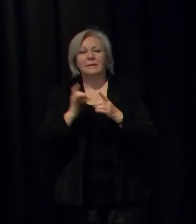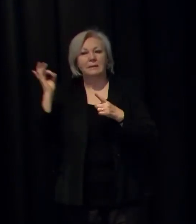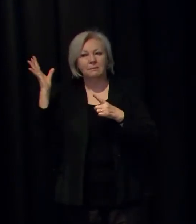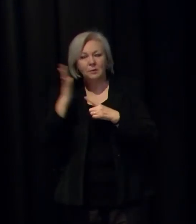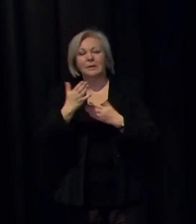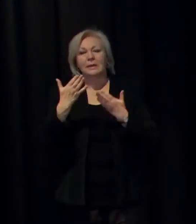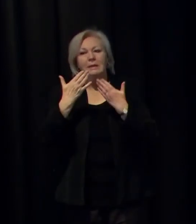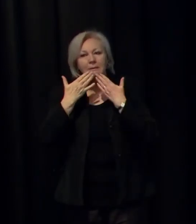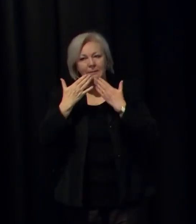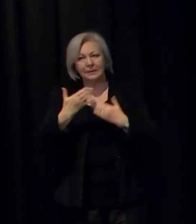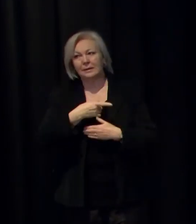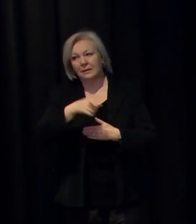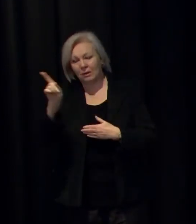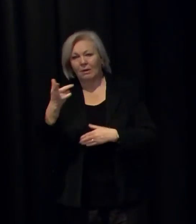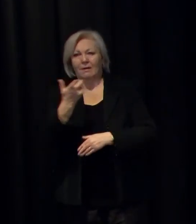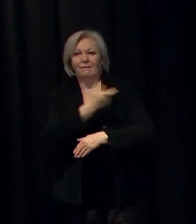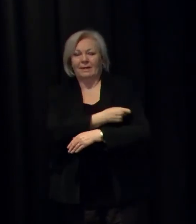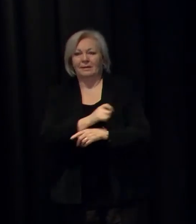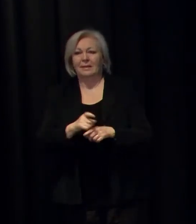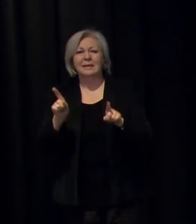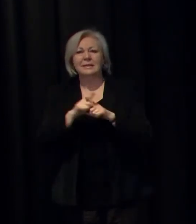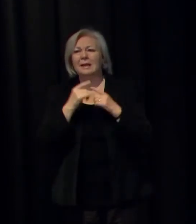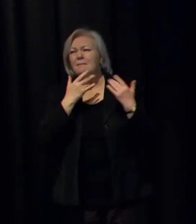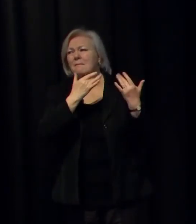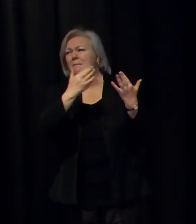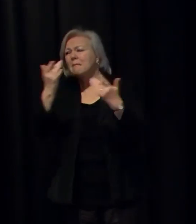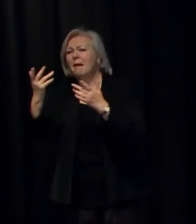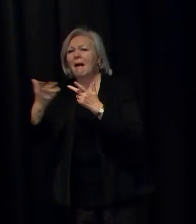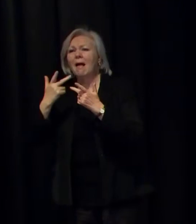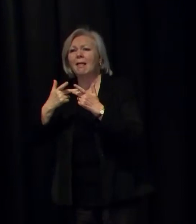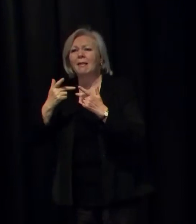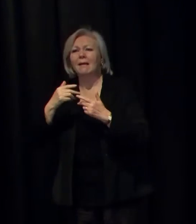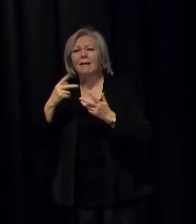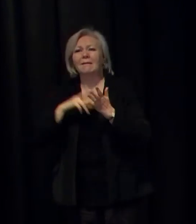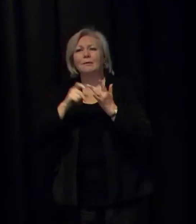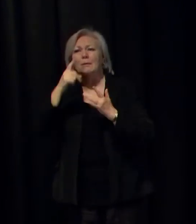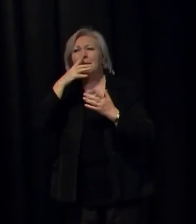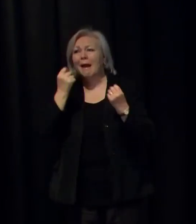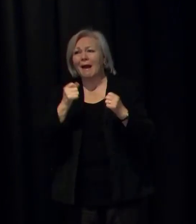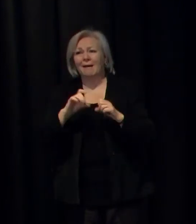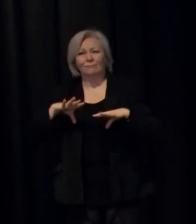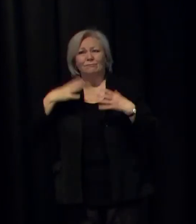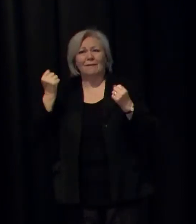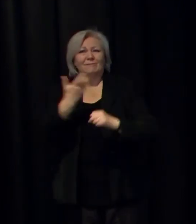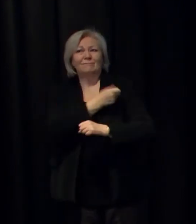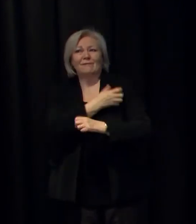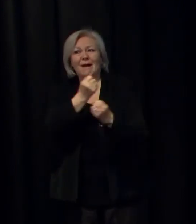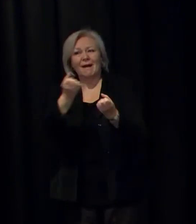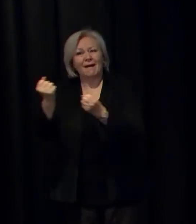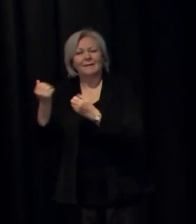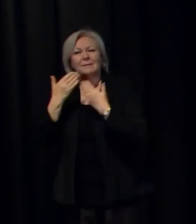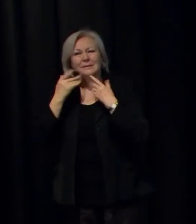get vaccinated, just like so many millions of Victorians already have. There were